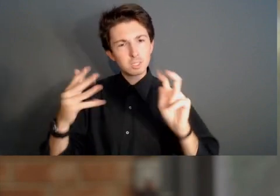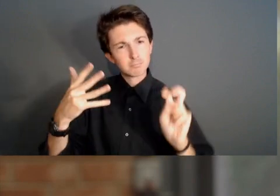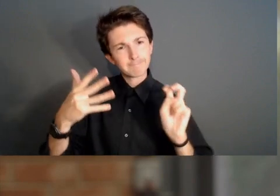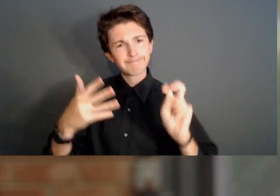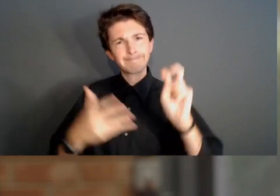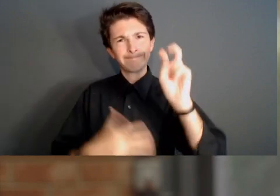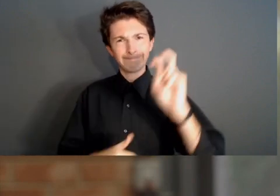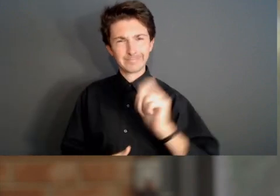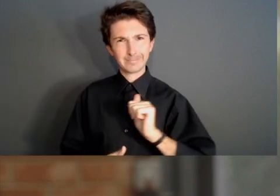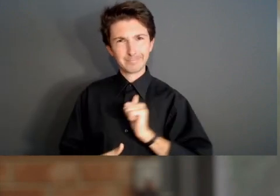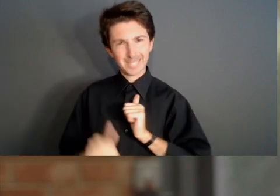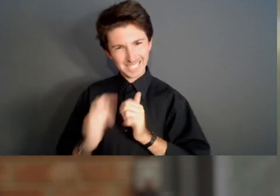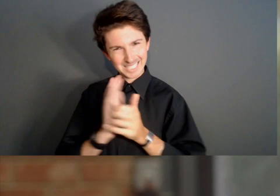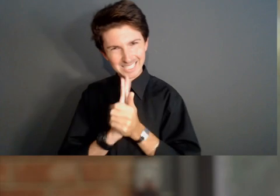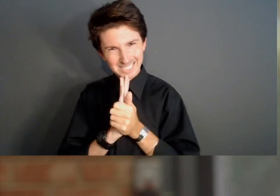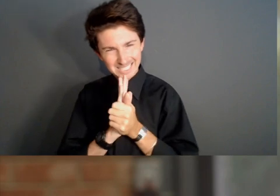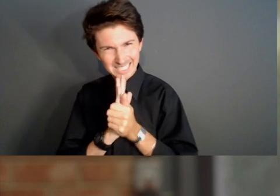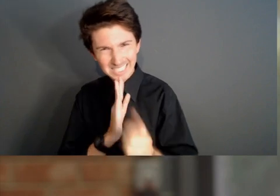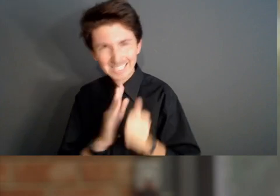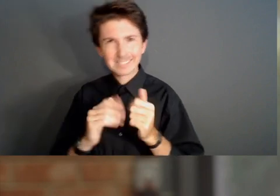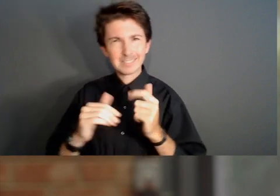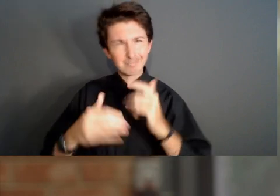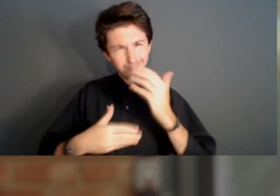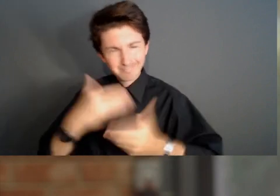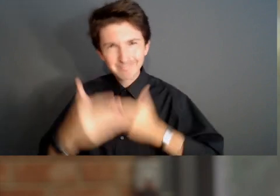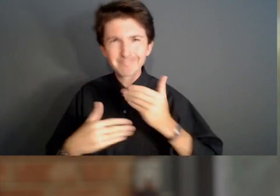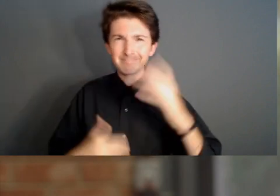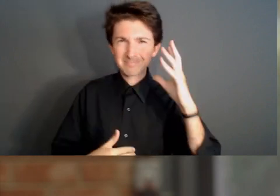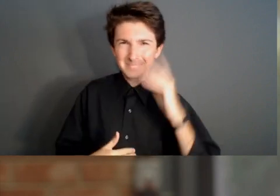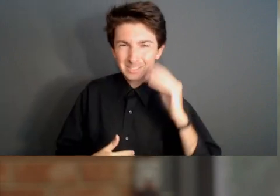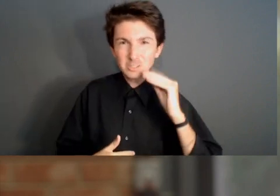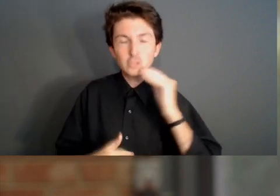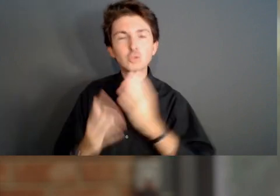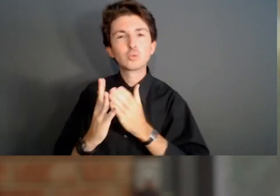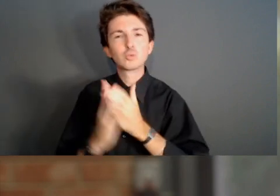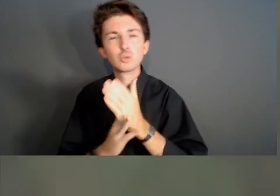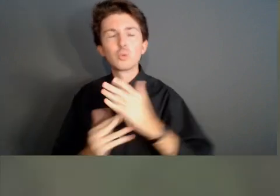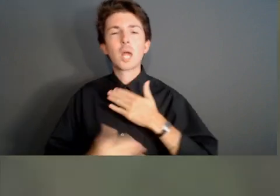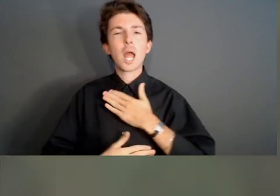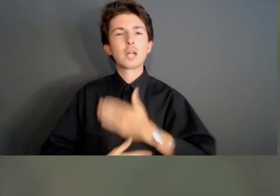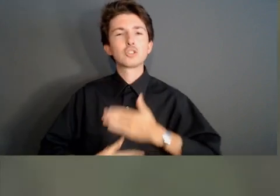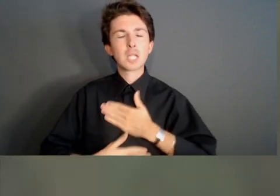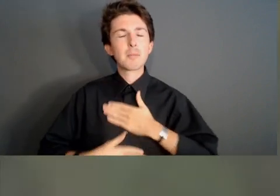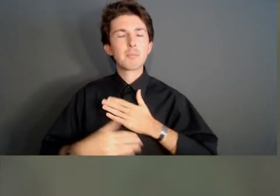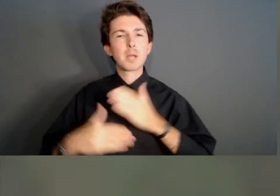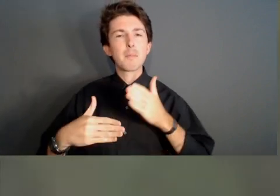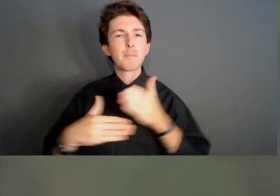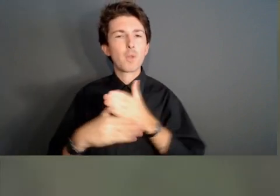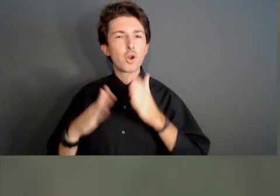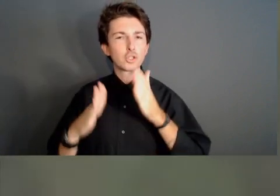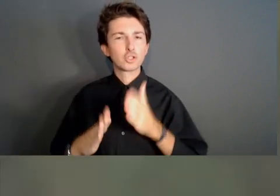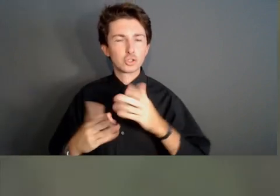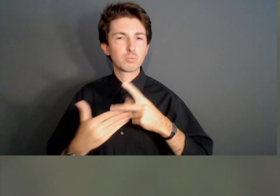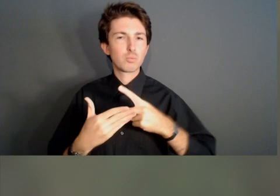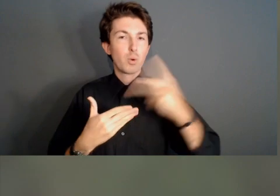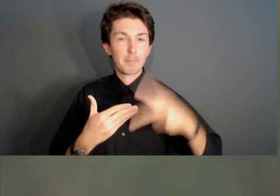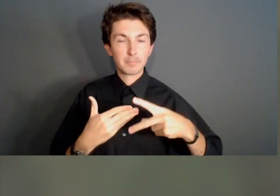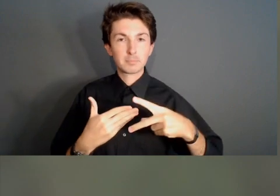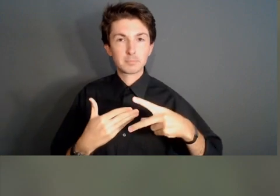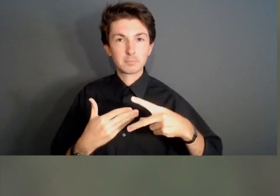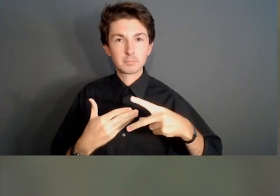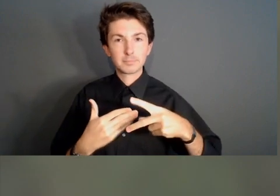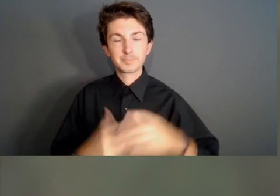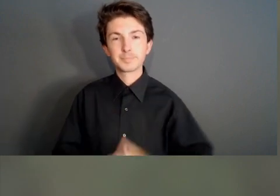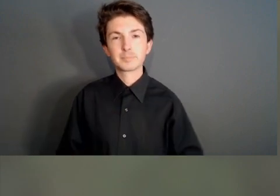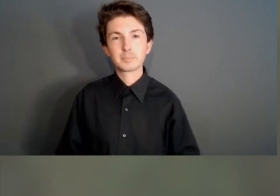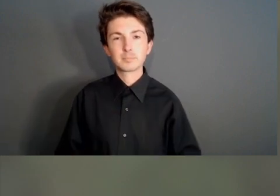a production accountant assistant through the Entertainment Partners program. Working with Daruma was an excellent